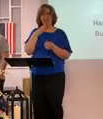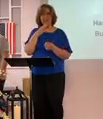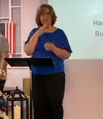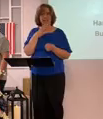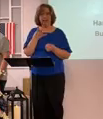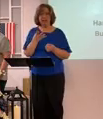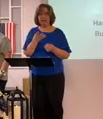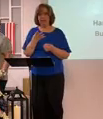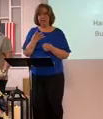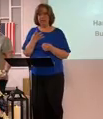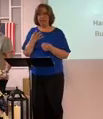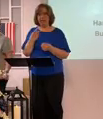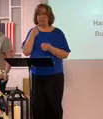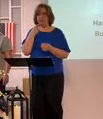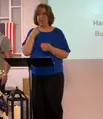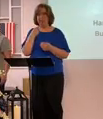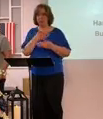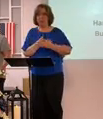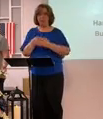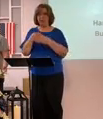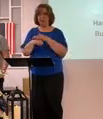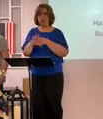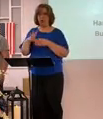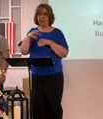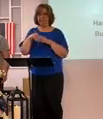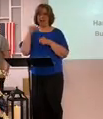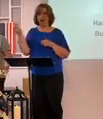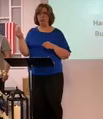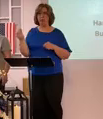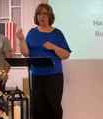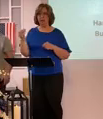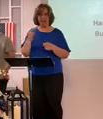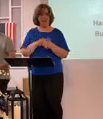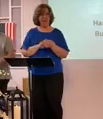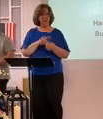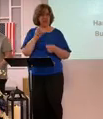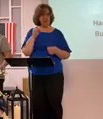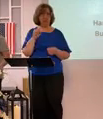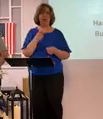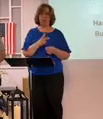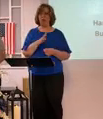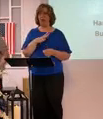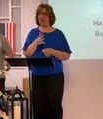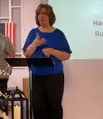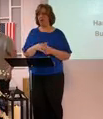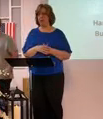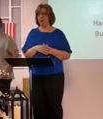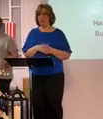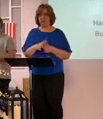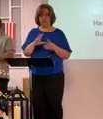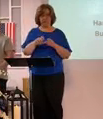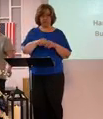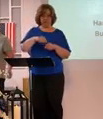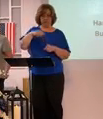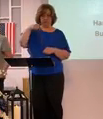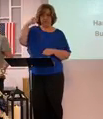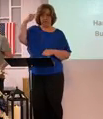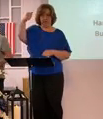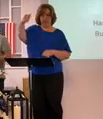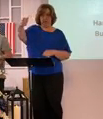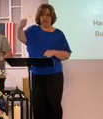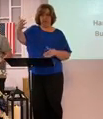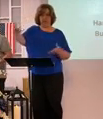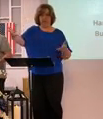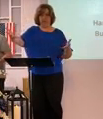was like, she said he's out. And so she's like, yeah, right, you know, if he's out, open your legs. Well, she opens her